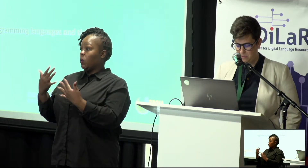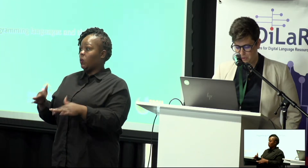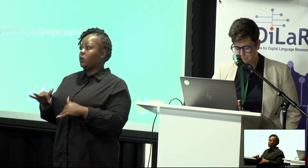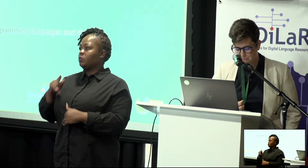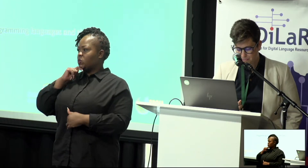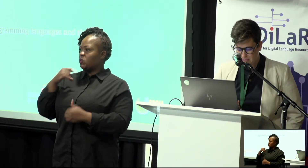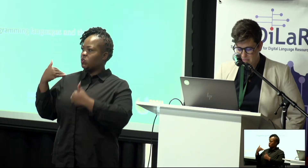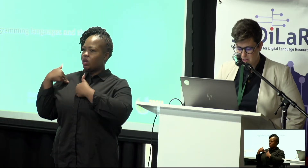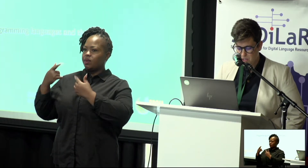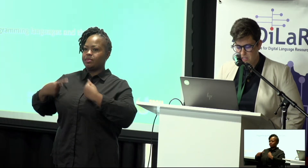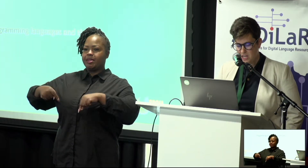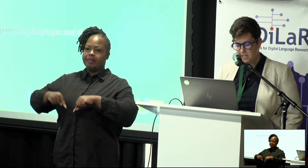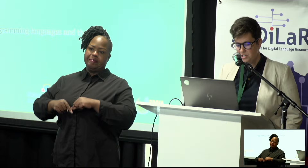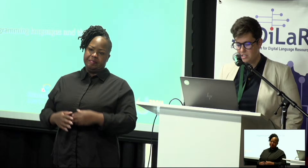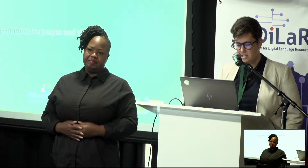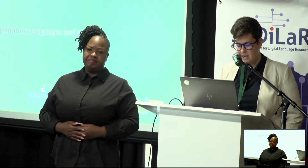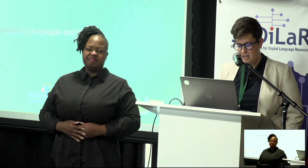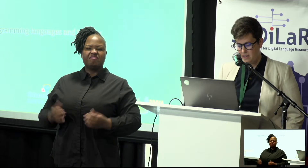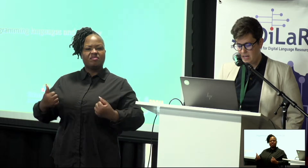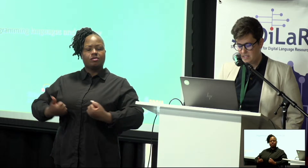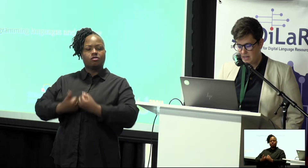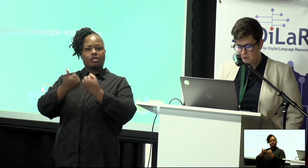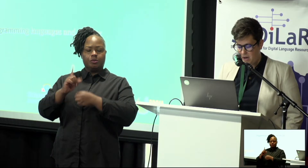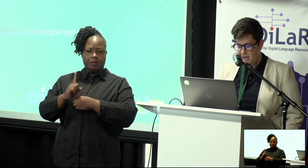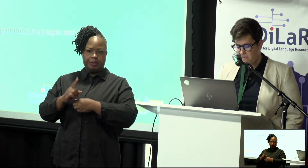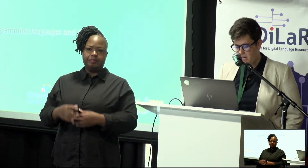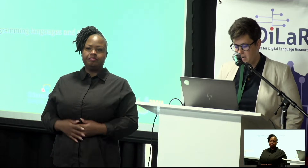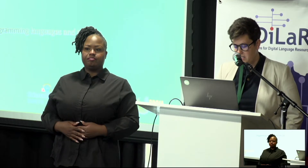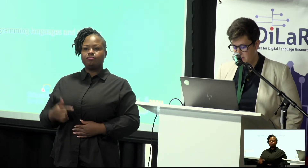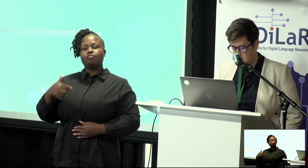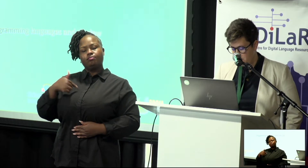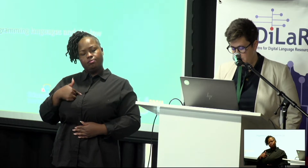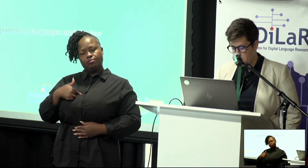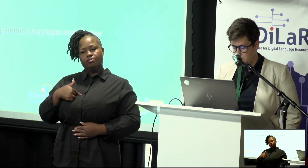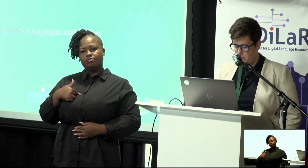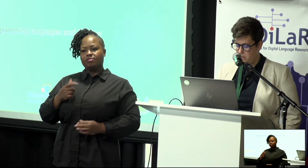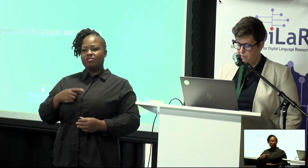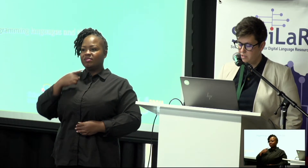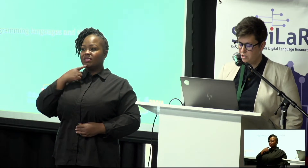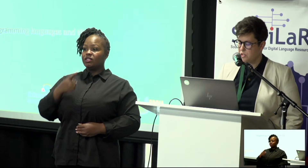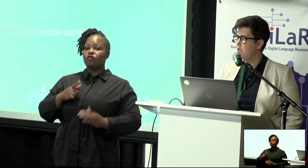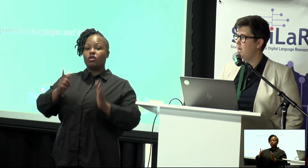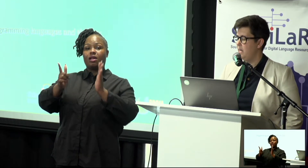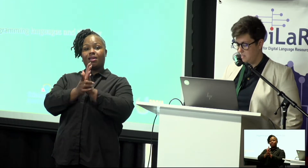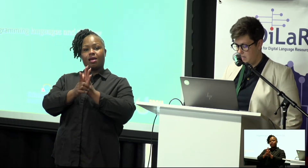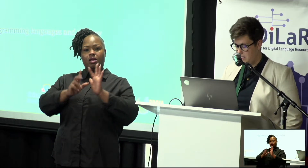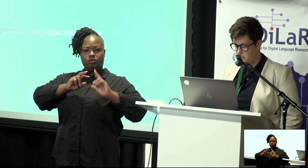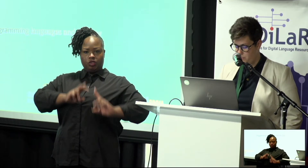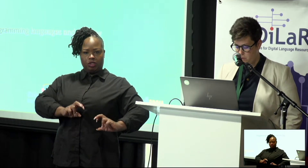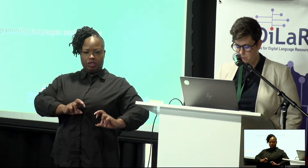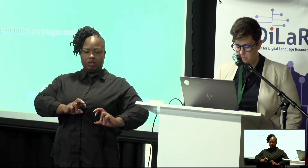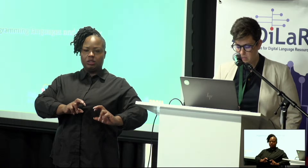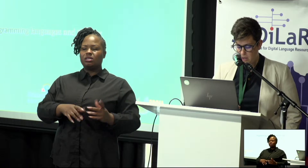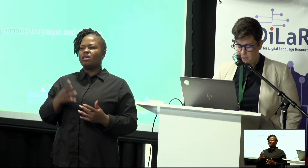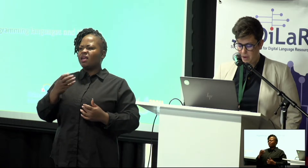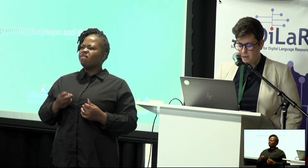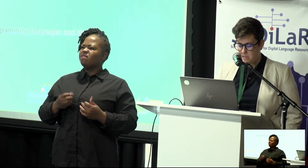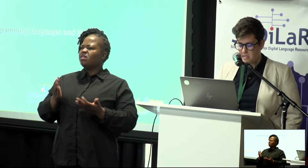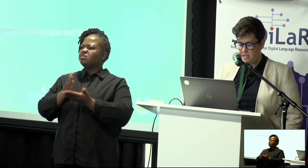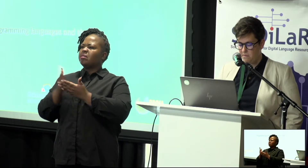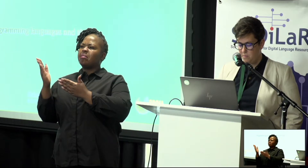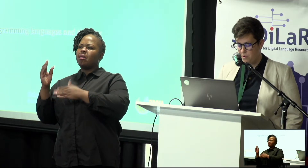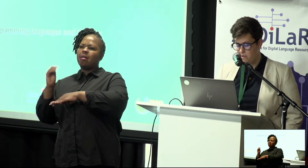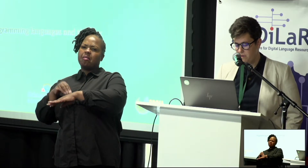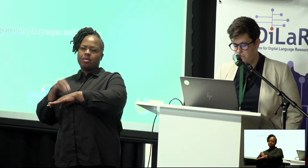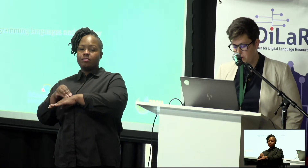us accountable. So the challenges that I have highlighted in the field of legal research are not isolated problems.